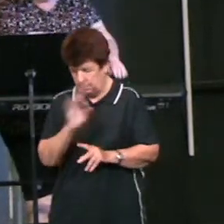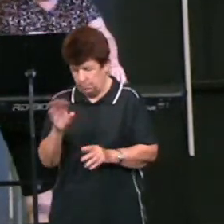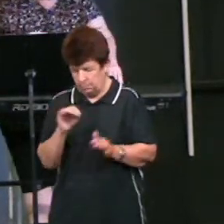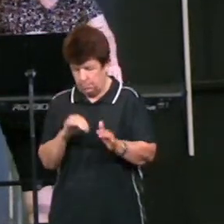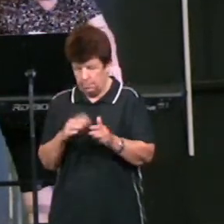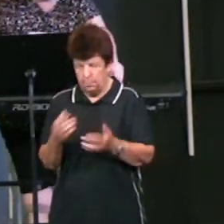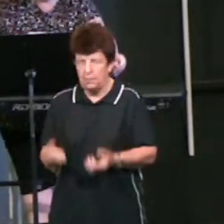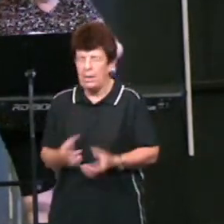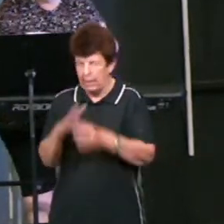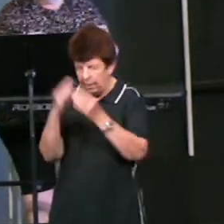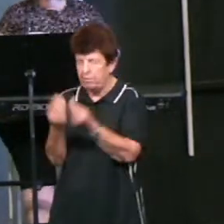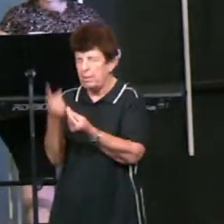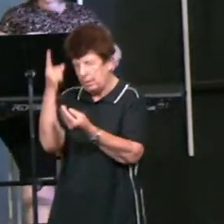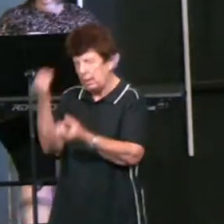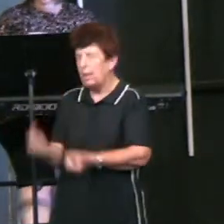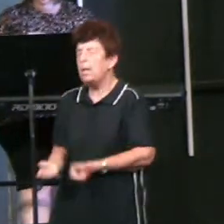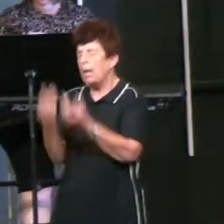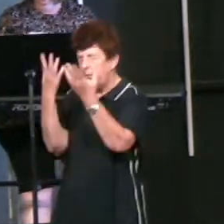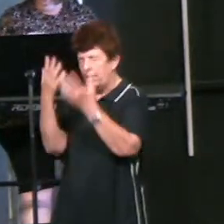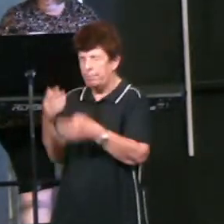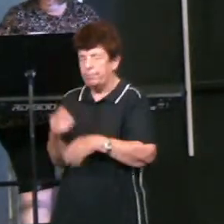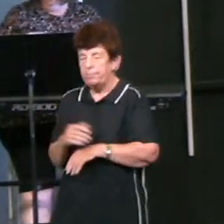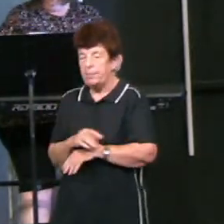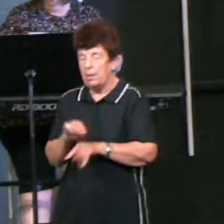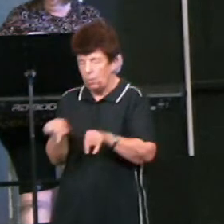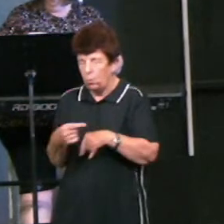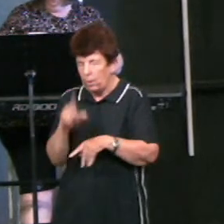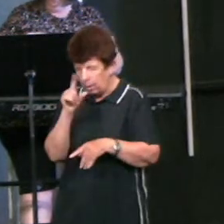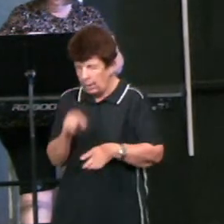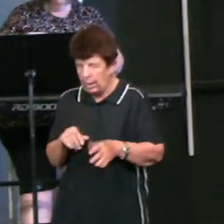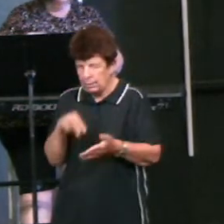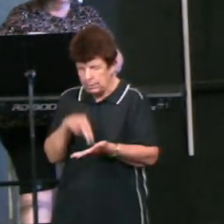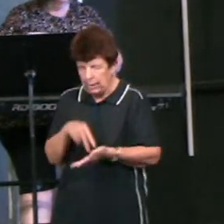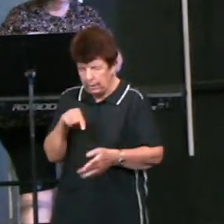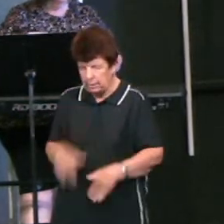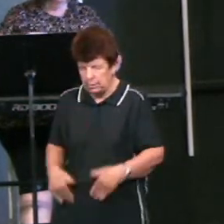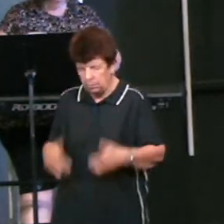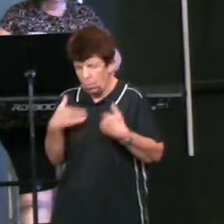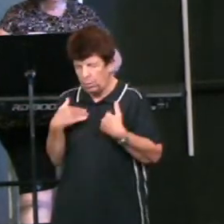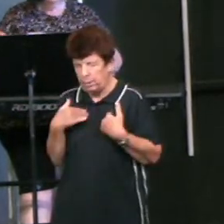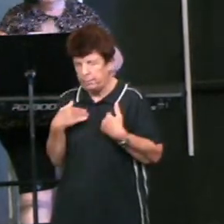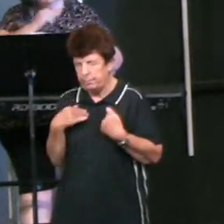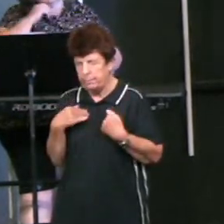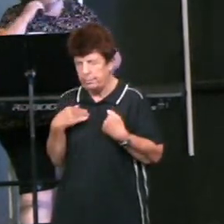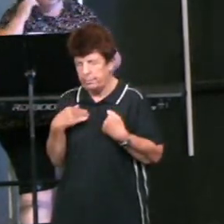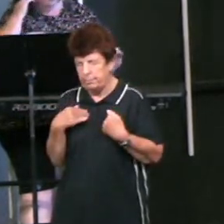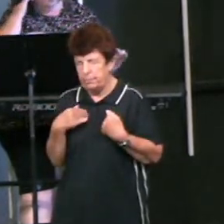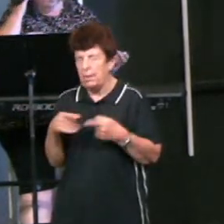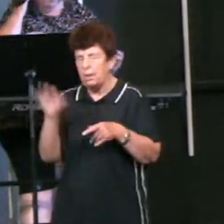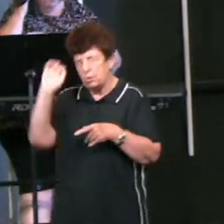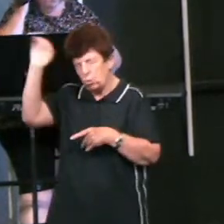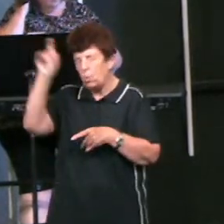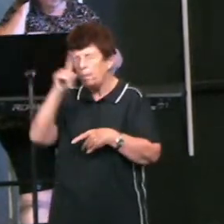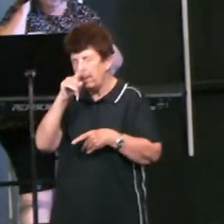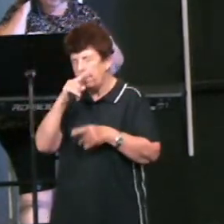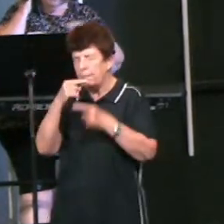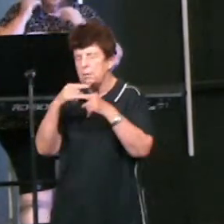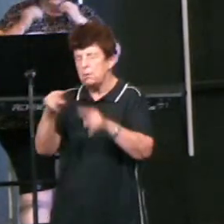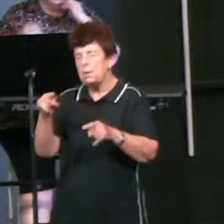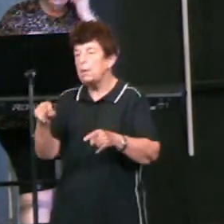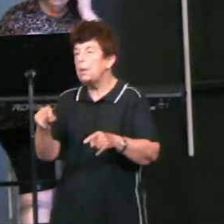and the sacrifice that he made, that we're able to stand here this morning as your people and